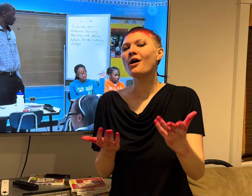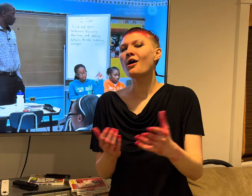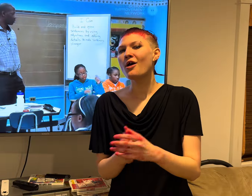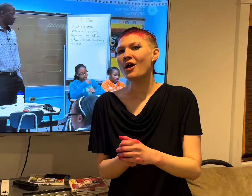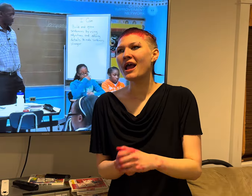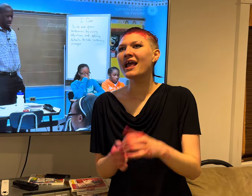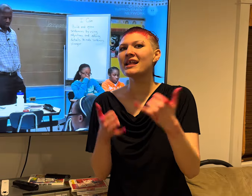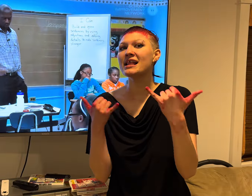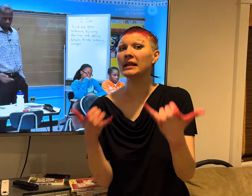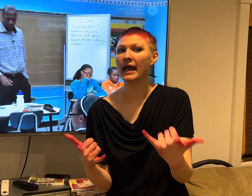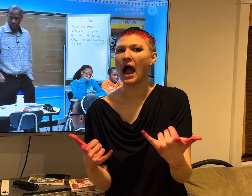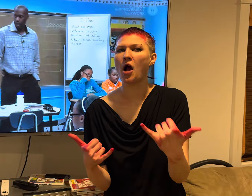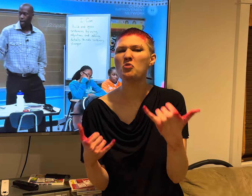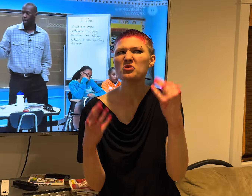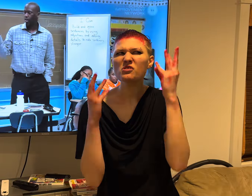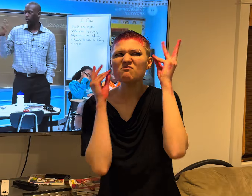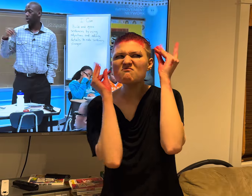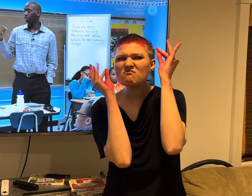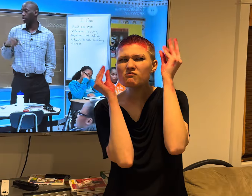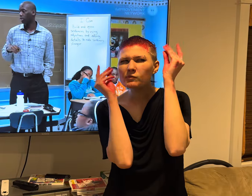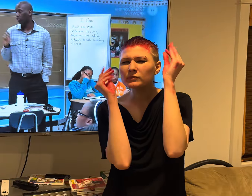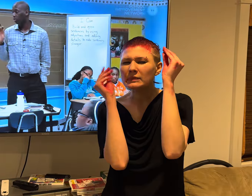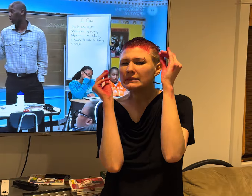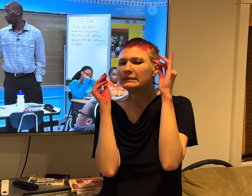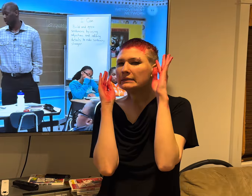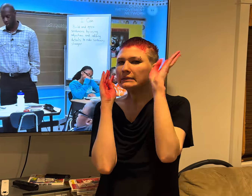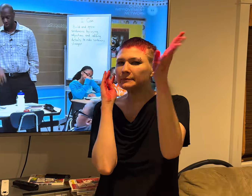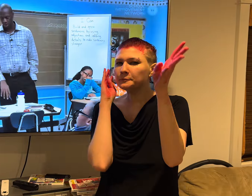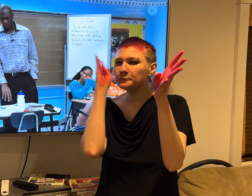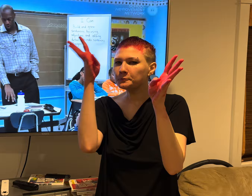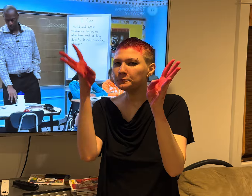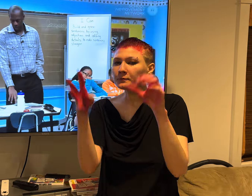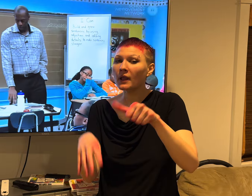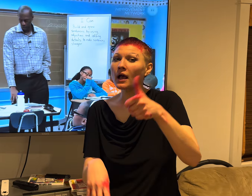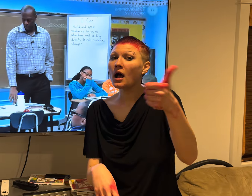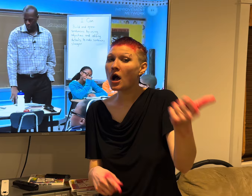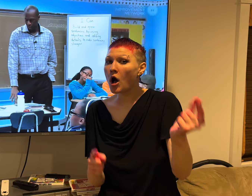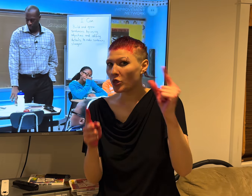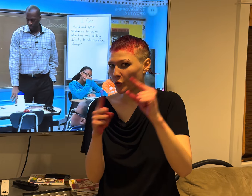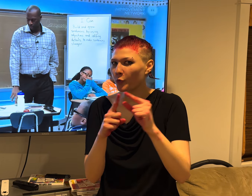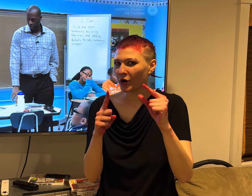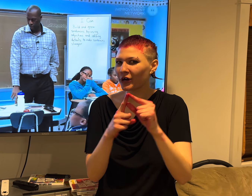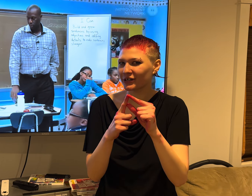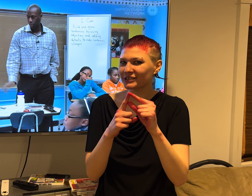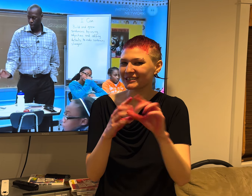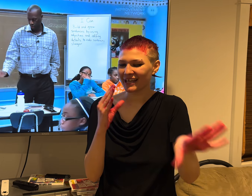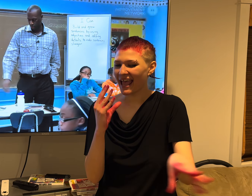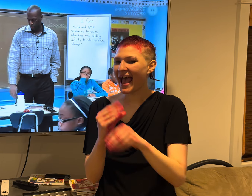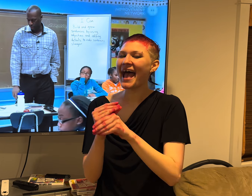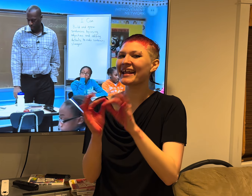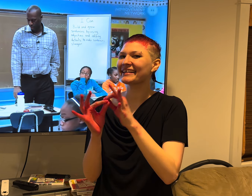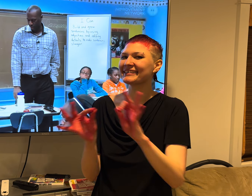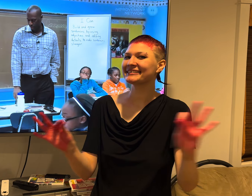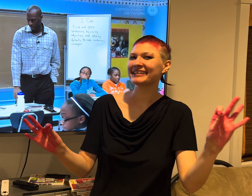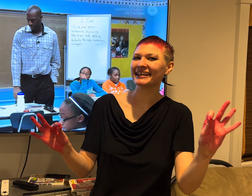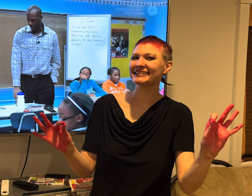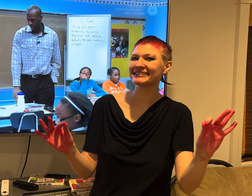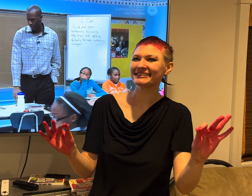more so on our level. All right, what we're gonna do is go over, I'm gonna let you and your group modify these